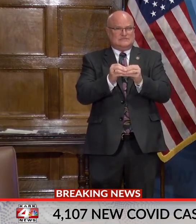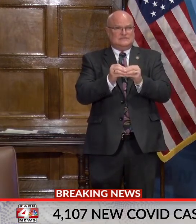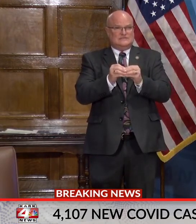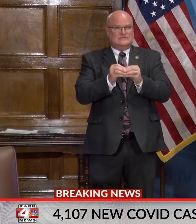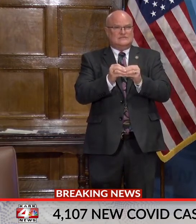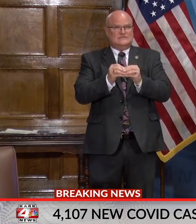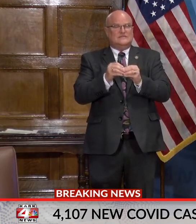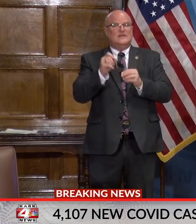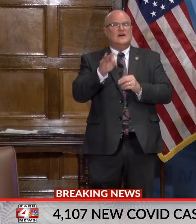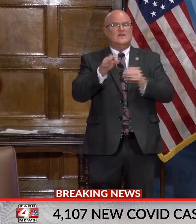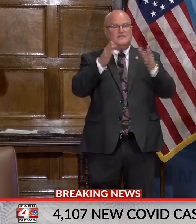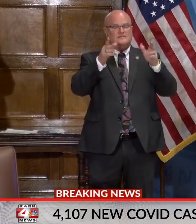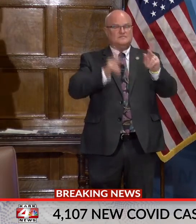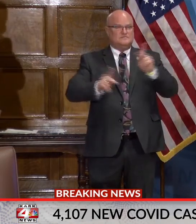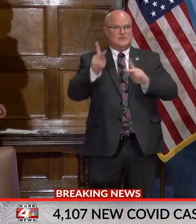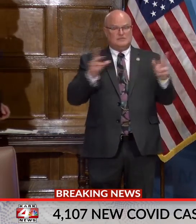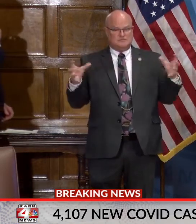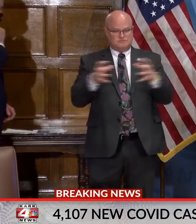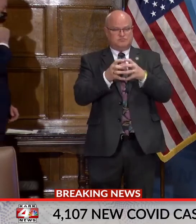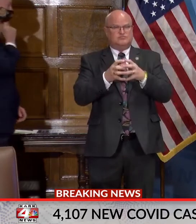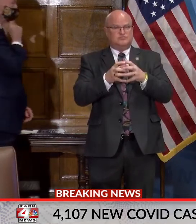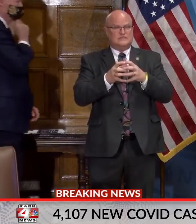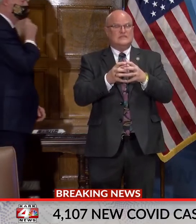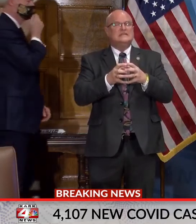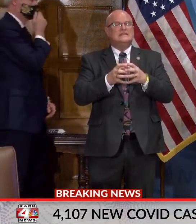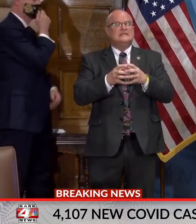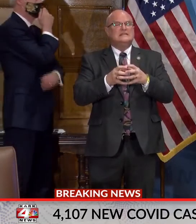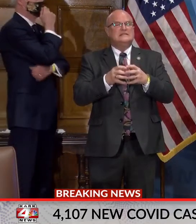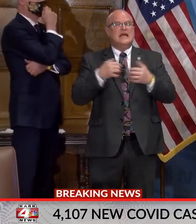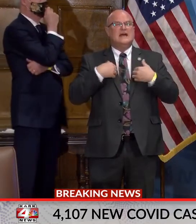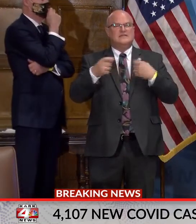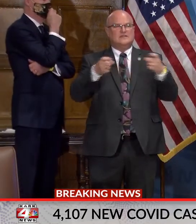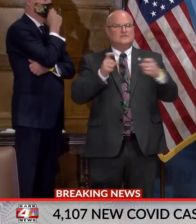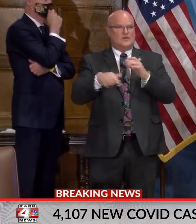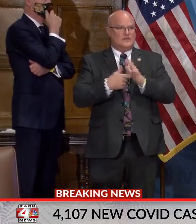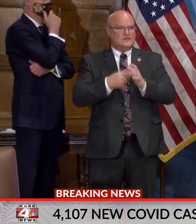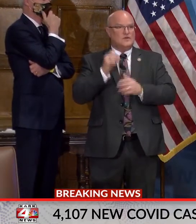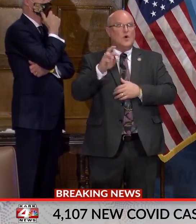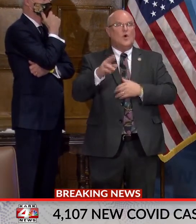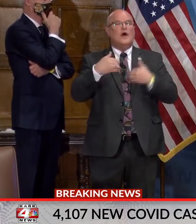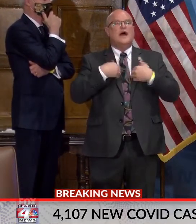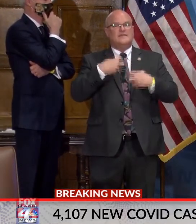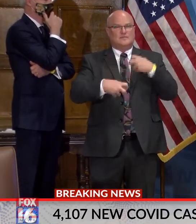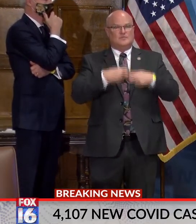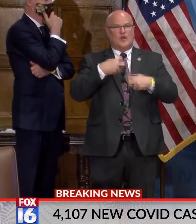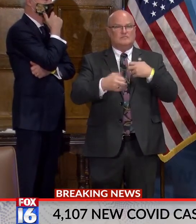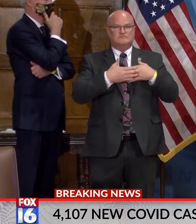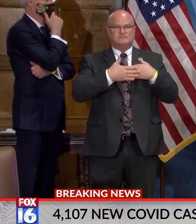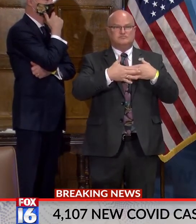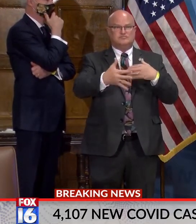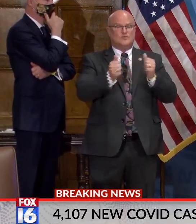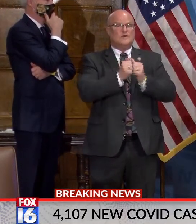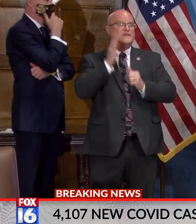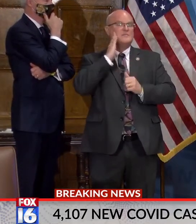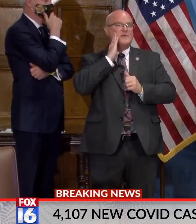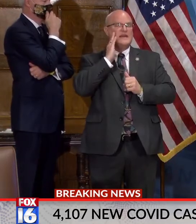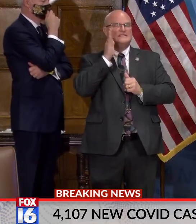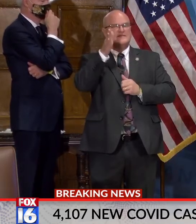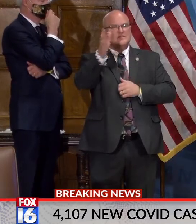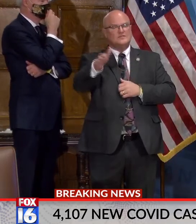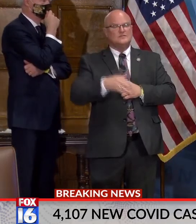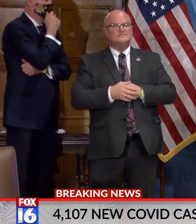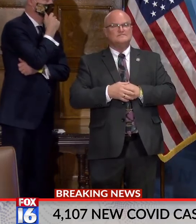joining of individuals is essential to bringing this under control, or we'll have this problem with beds in the future. A couple of words about